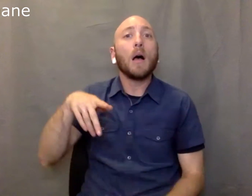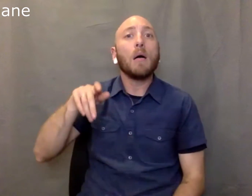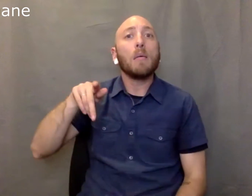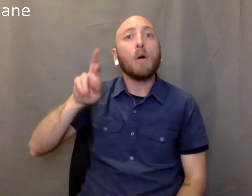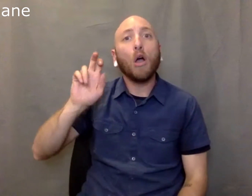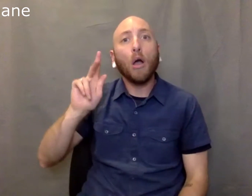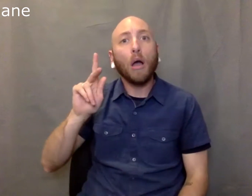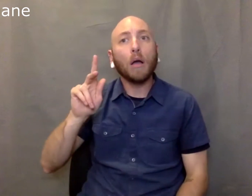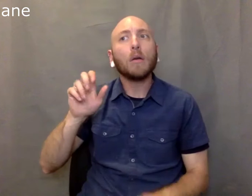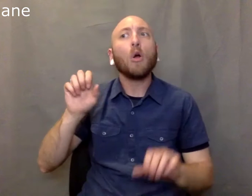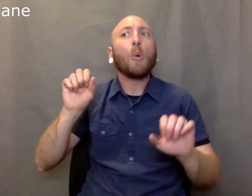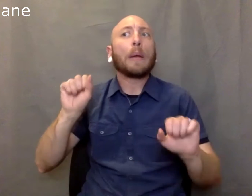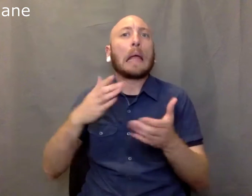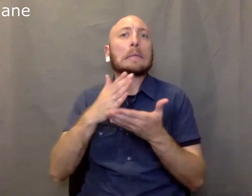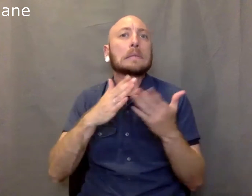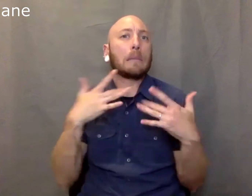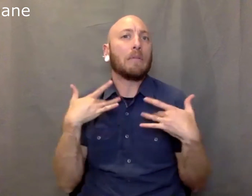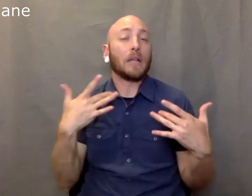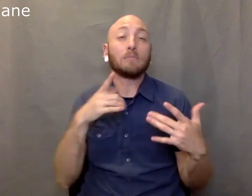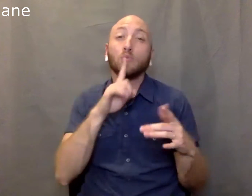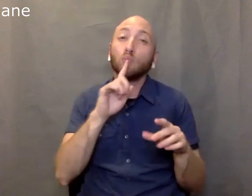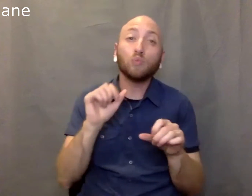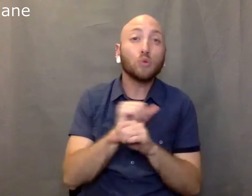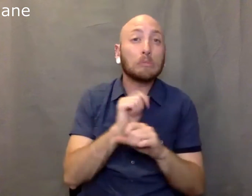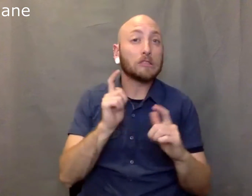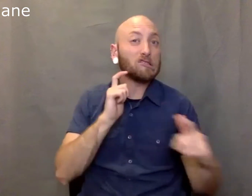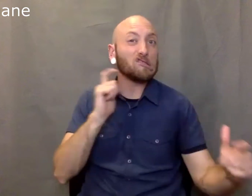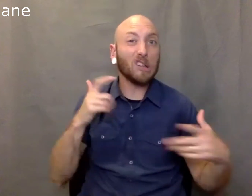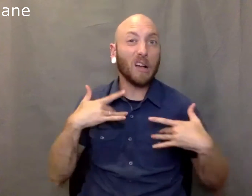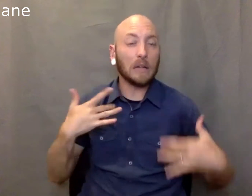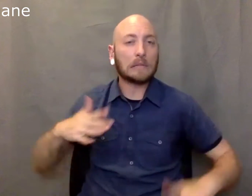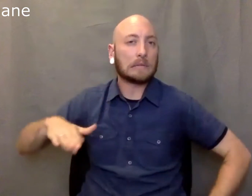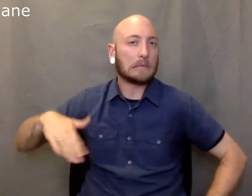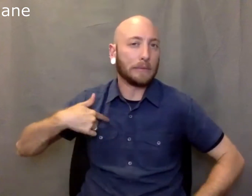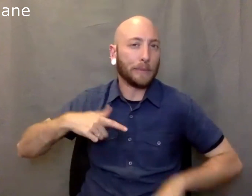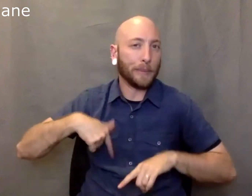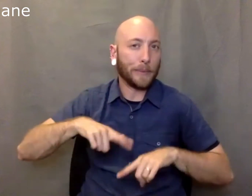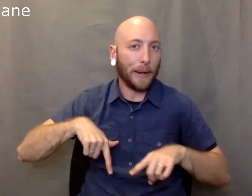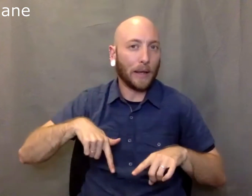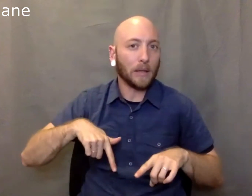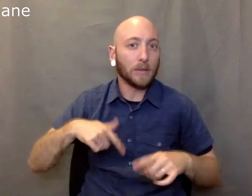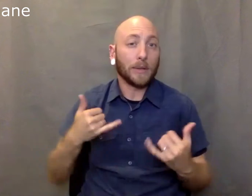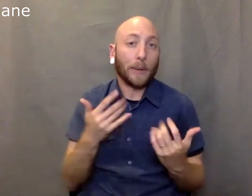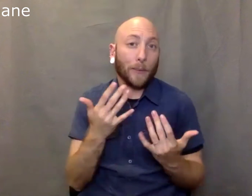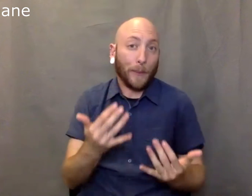serious events yet. But slowly but surely, we're kind of just waiting around, seeing what happens. I think like a lot of us